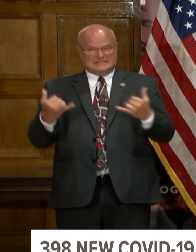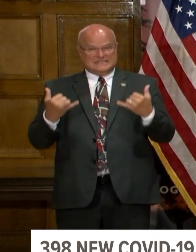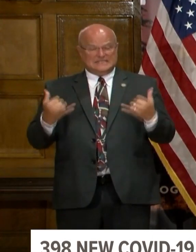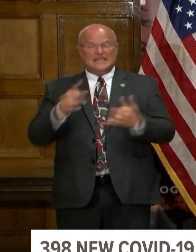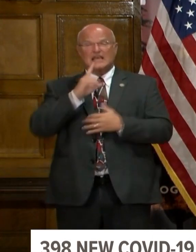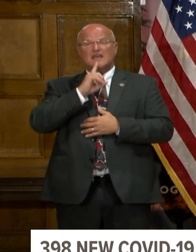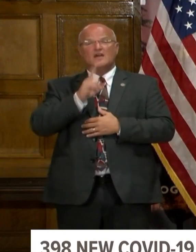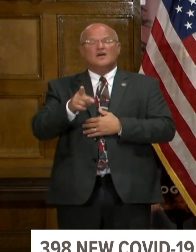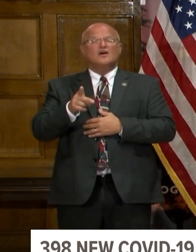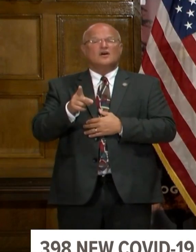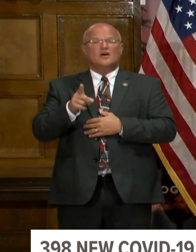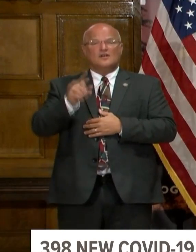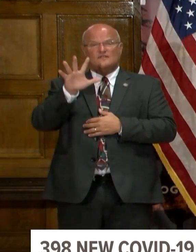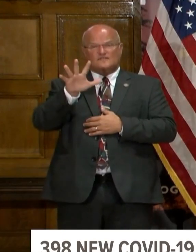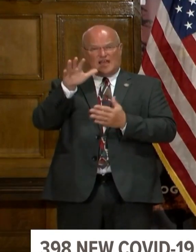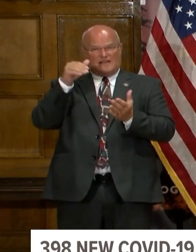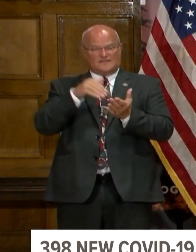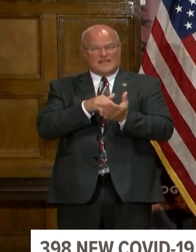are